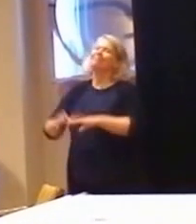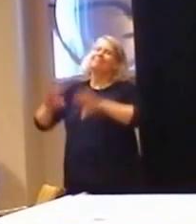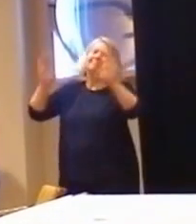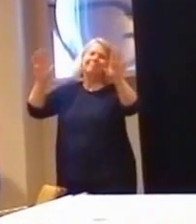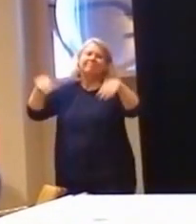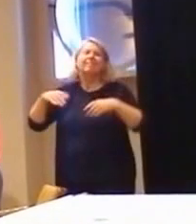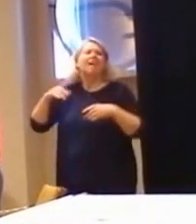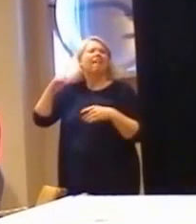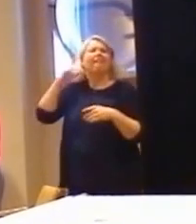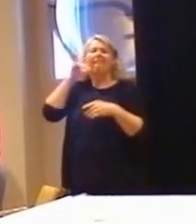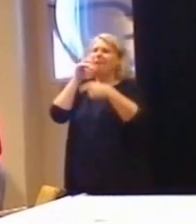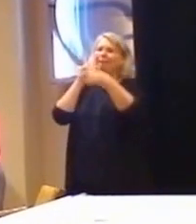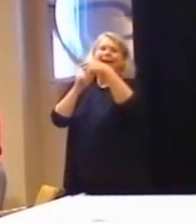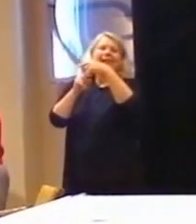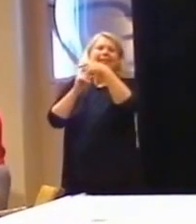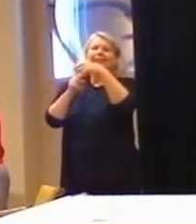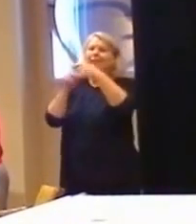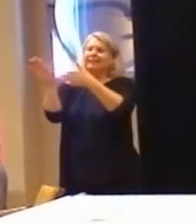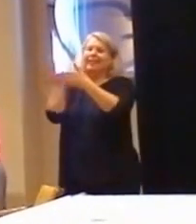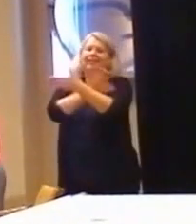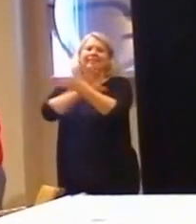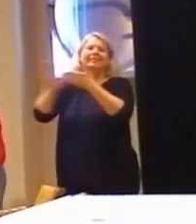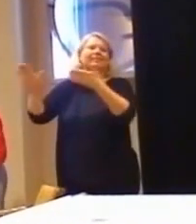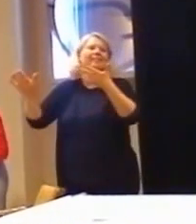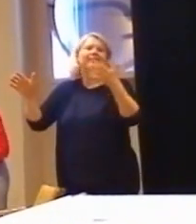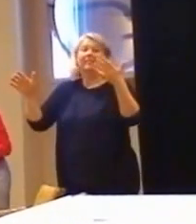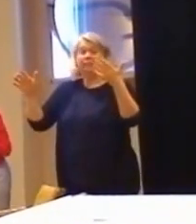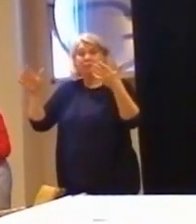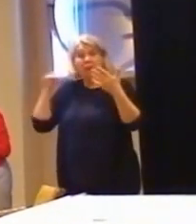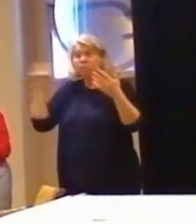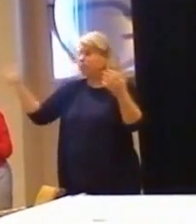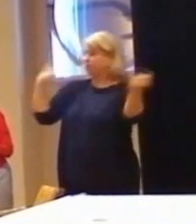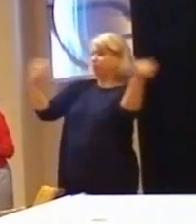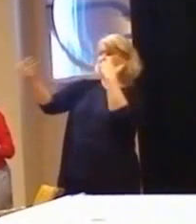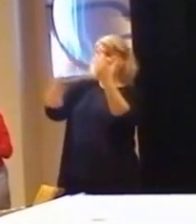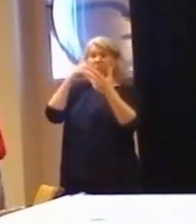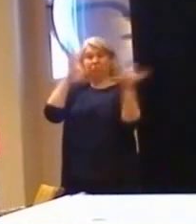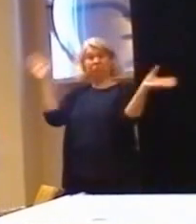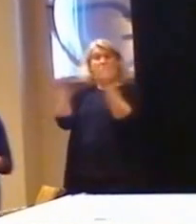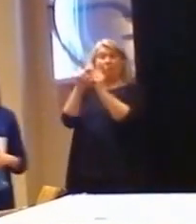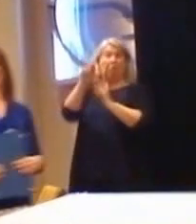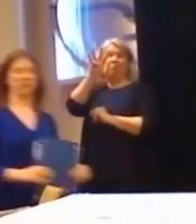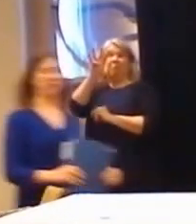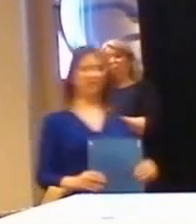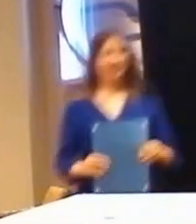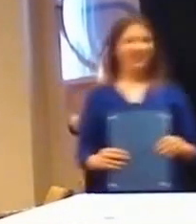Positive way of ending. We had about 40 entries, and